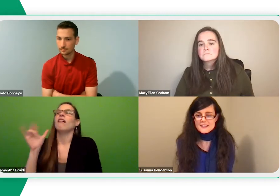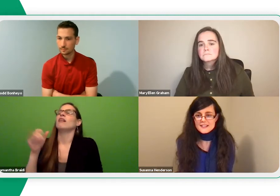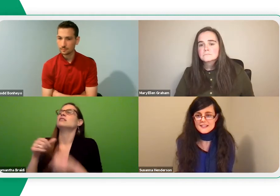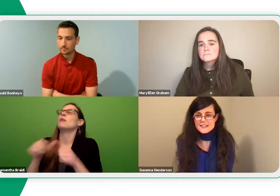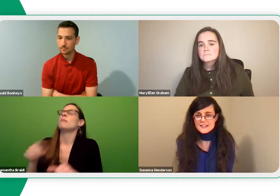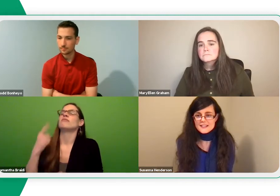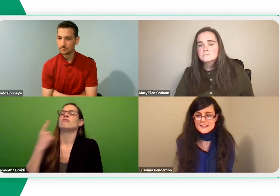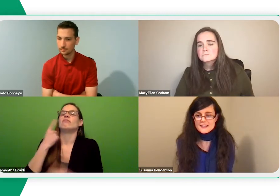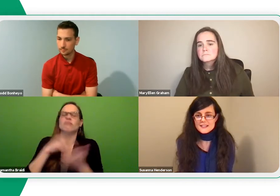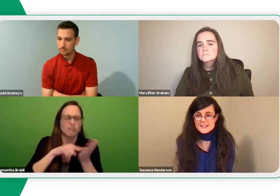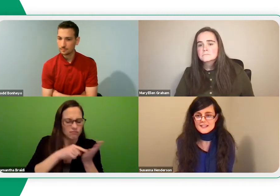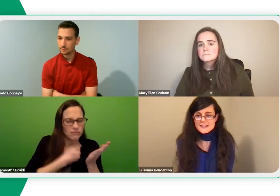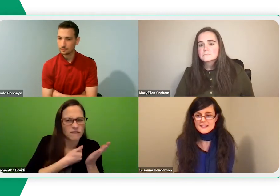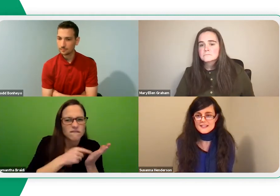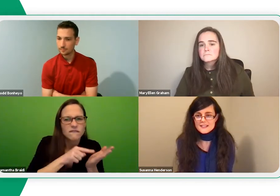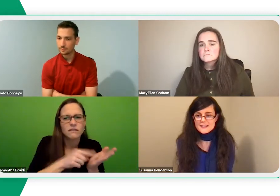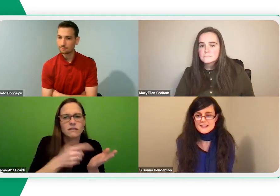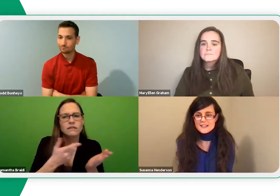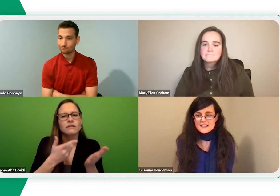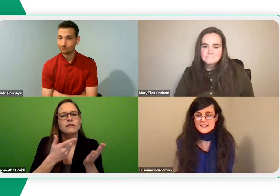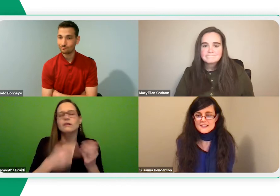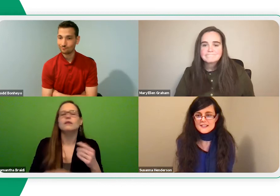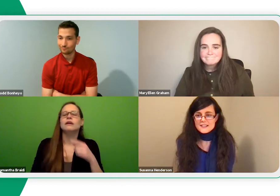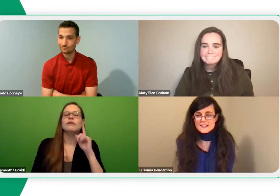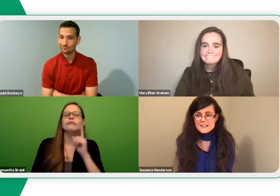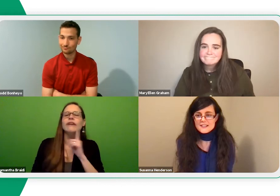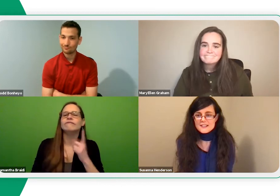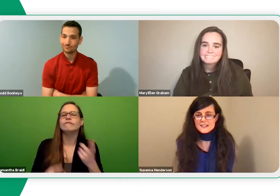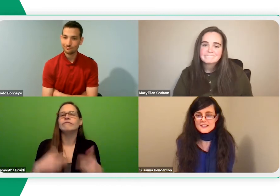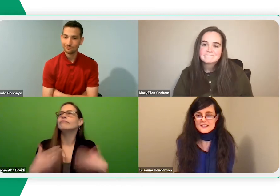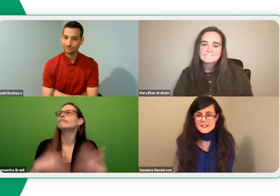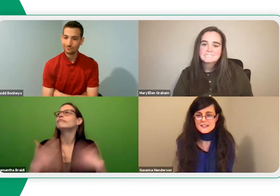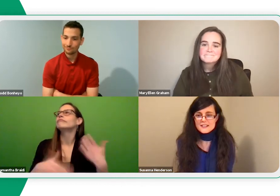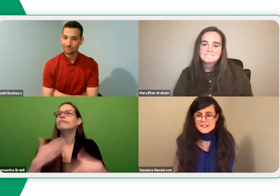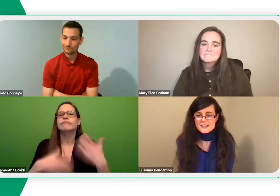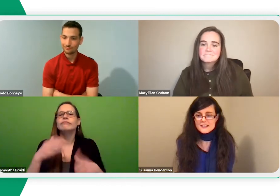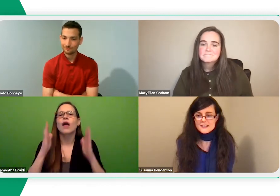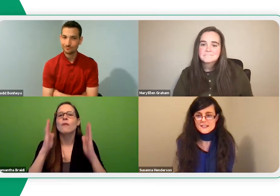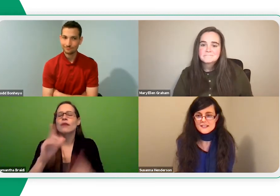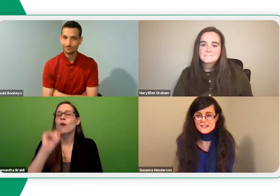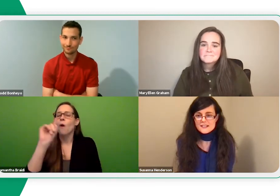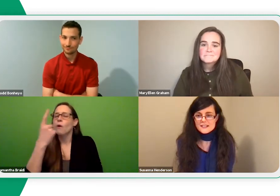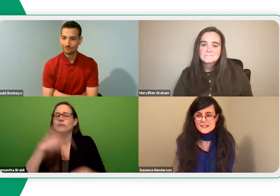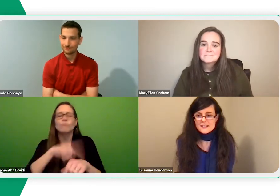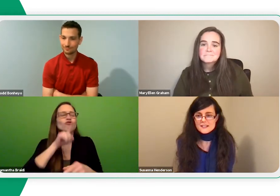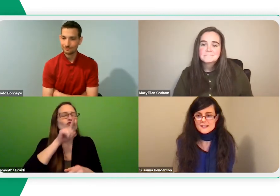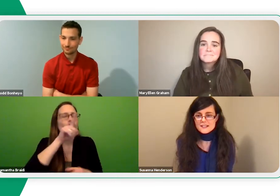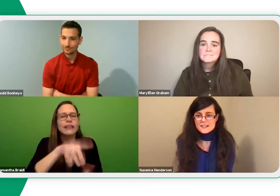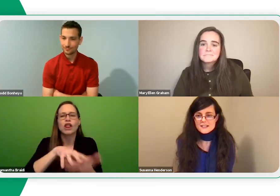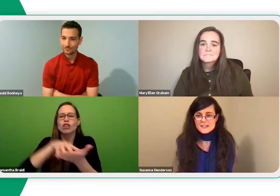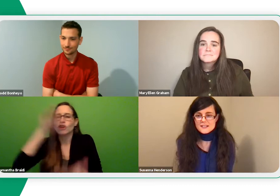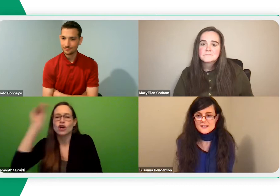car, talking about how horrible it was having to put a deposit. Now that word may ring a bell in their mind, deposit, and they might investigate what that